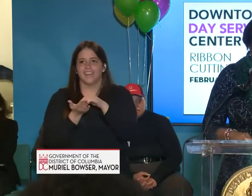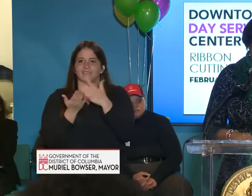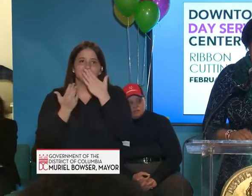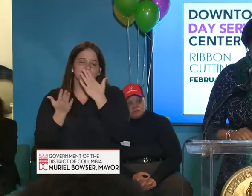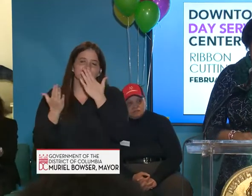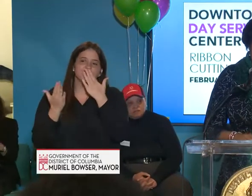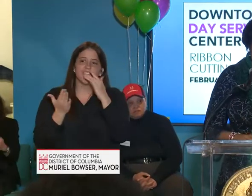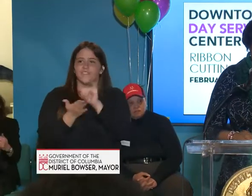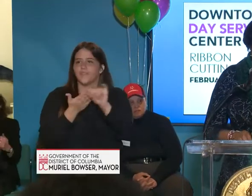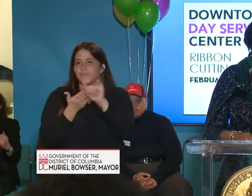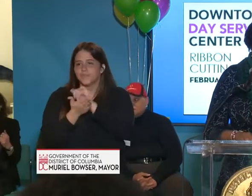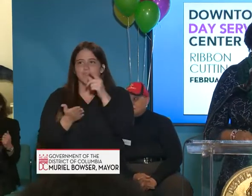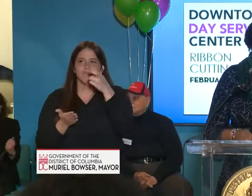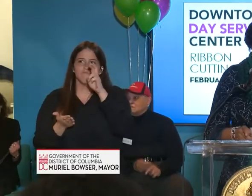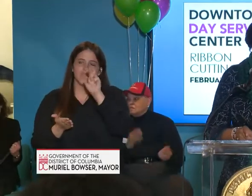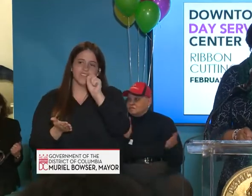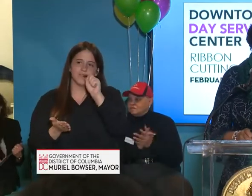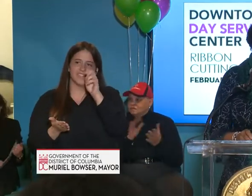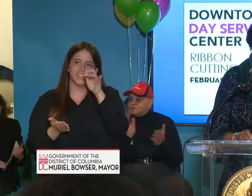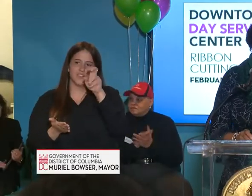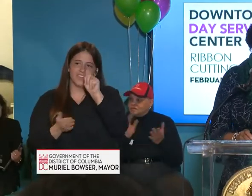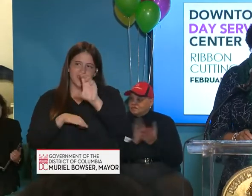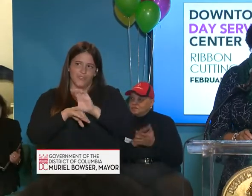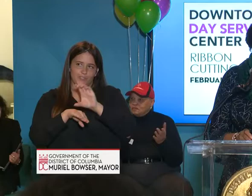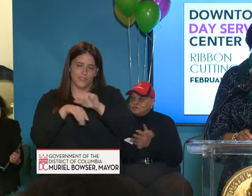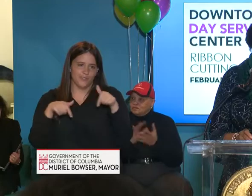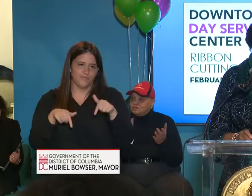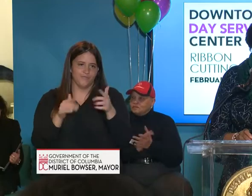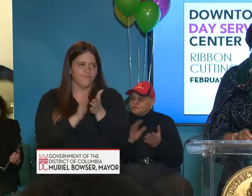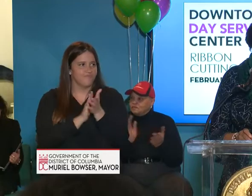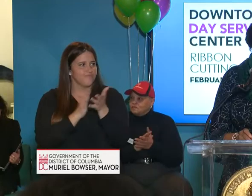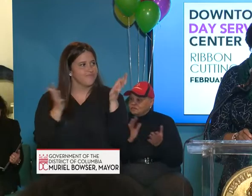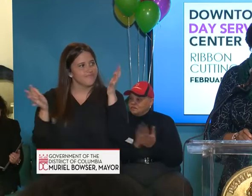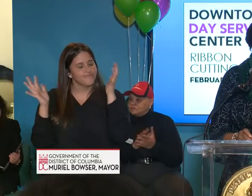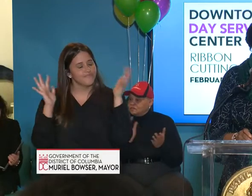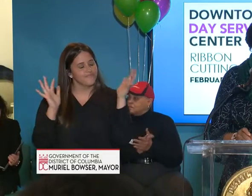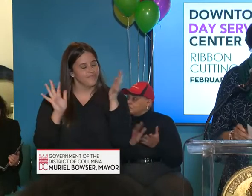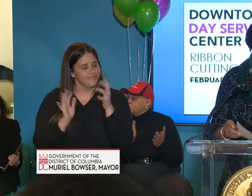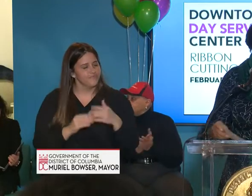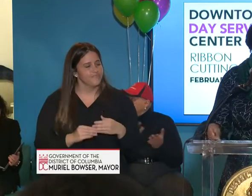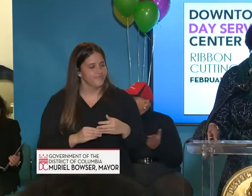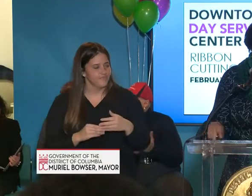the New York Avenue Presbyterian Church.